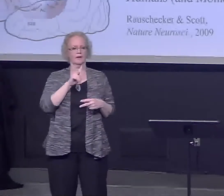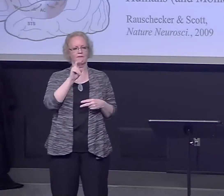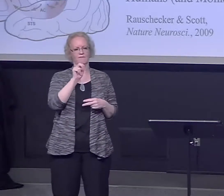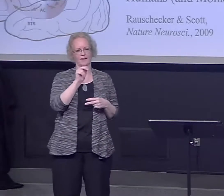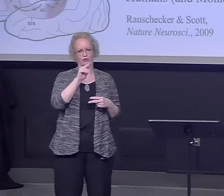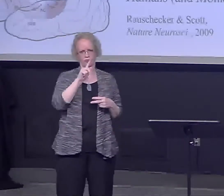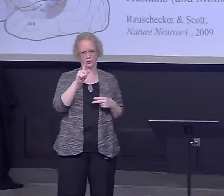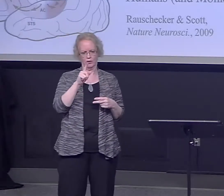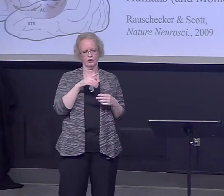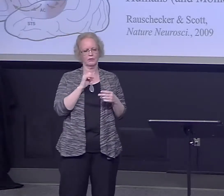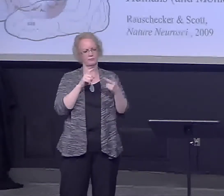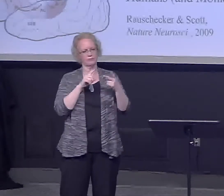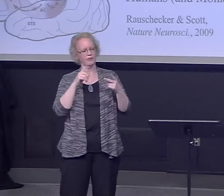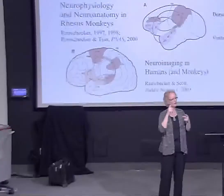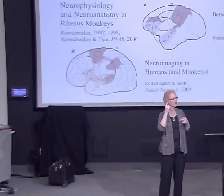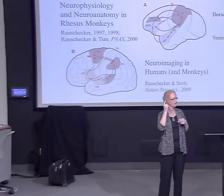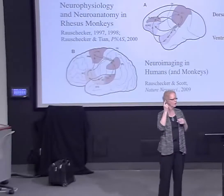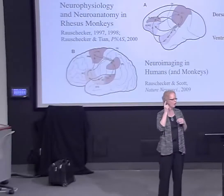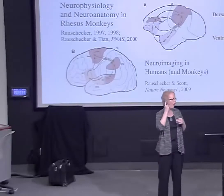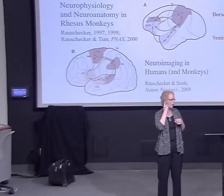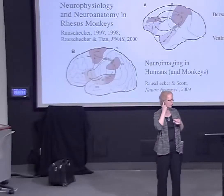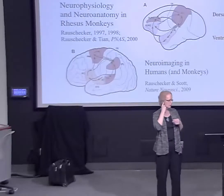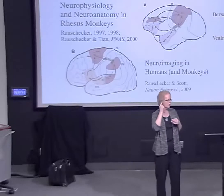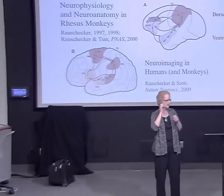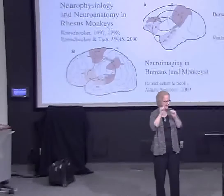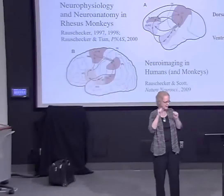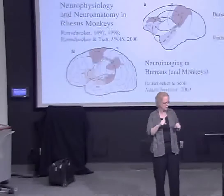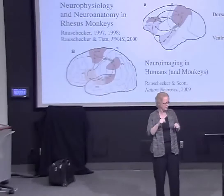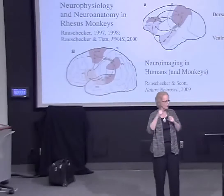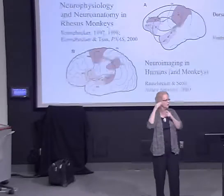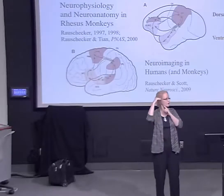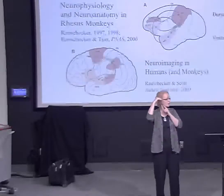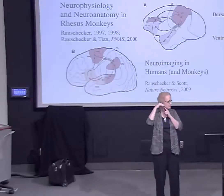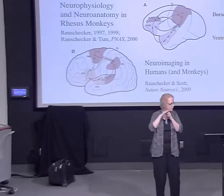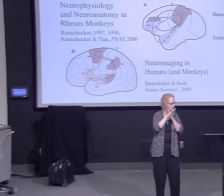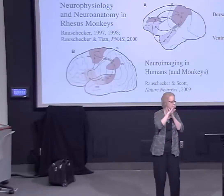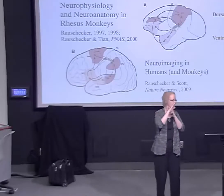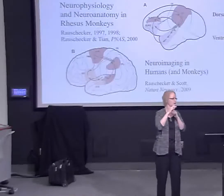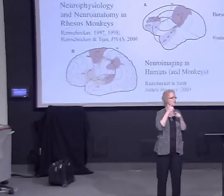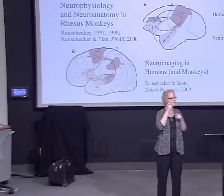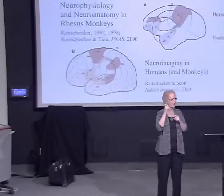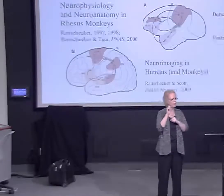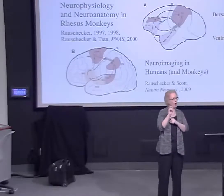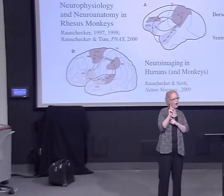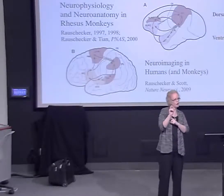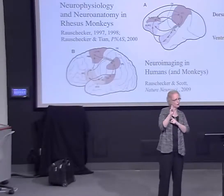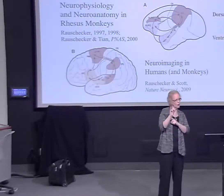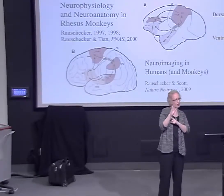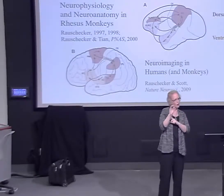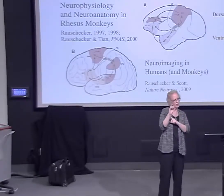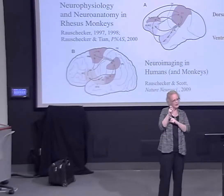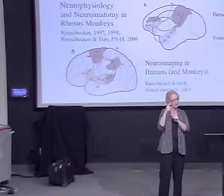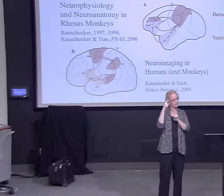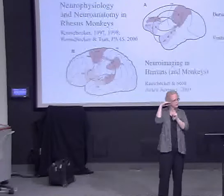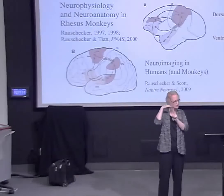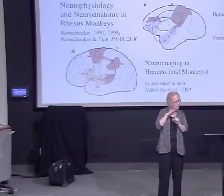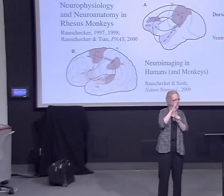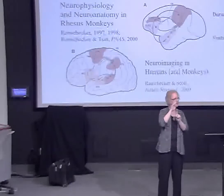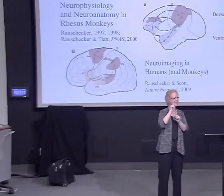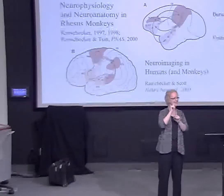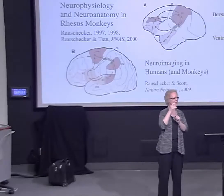projects, in the auditory system projects down from the primary auditory cortex into the anterior superior temporal cortex and then up into